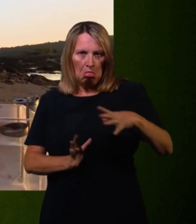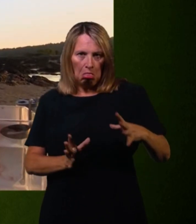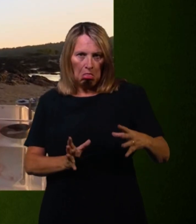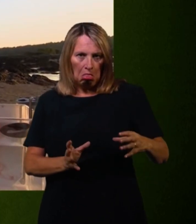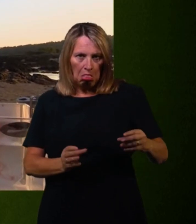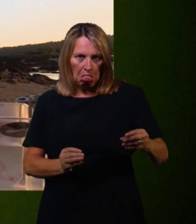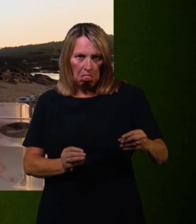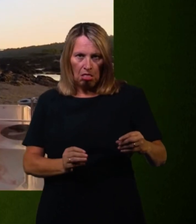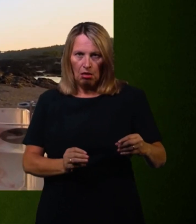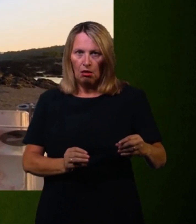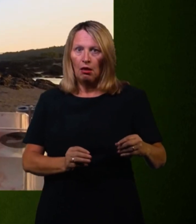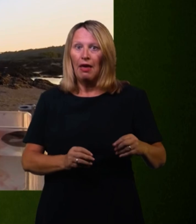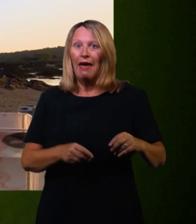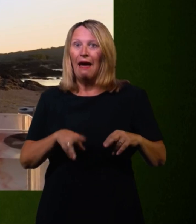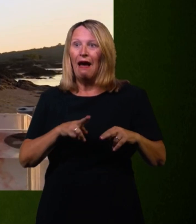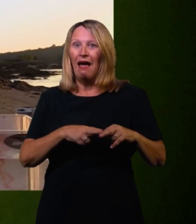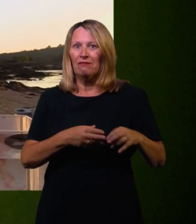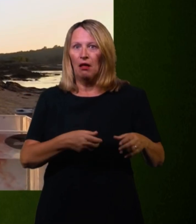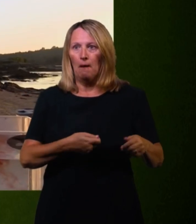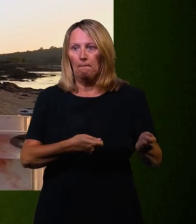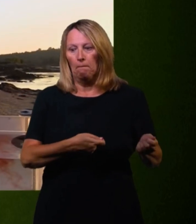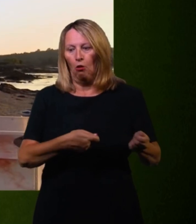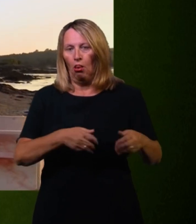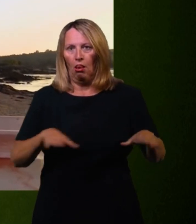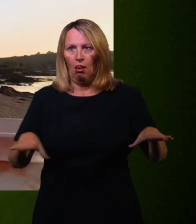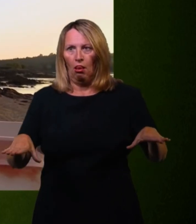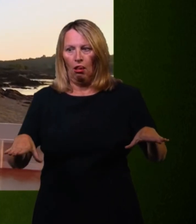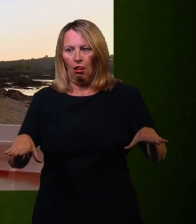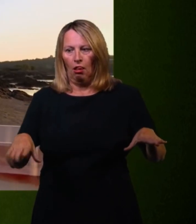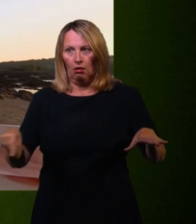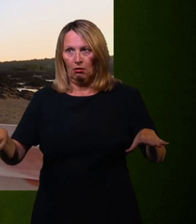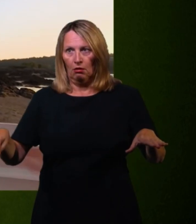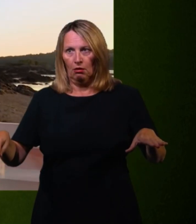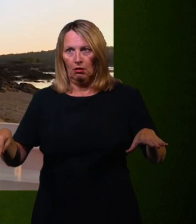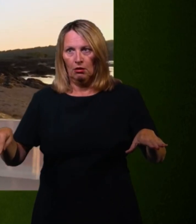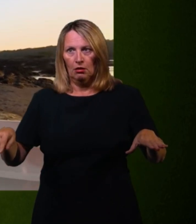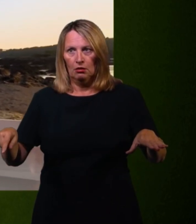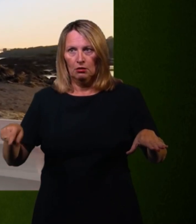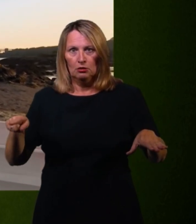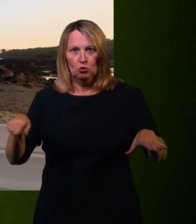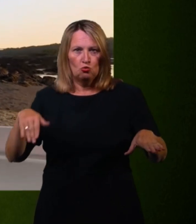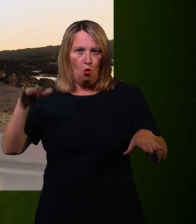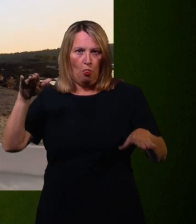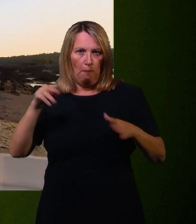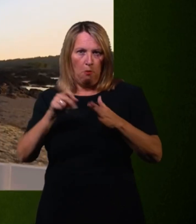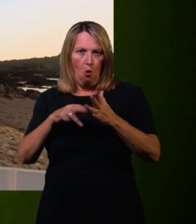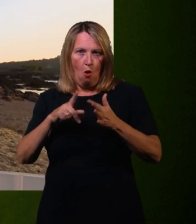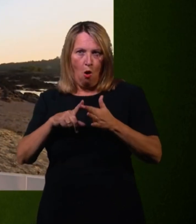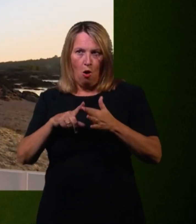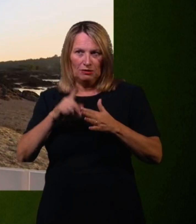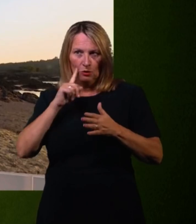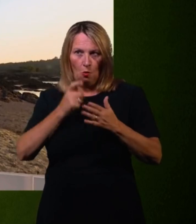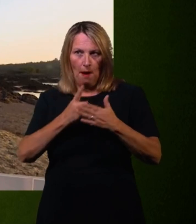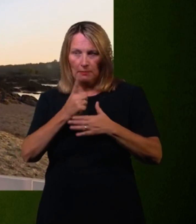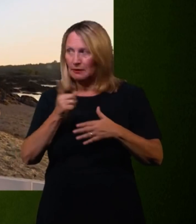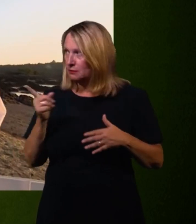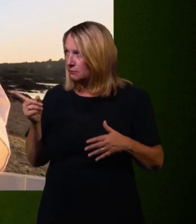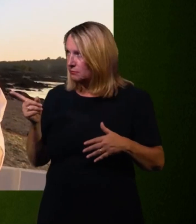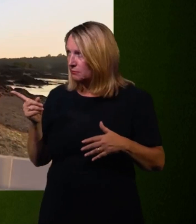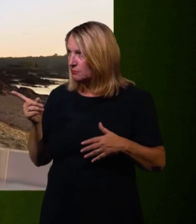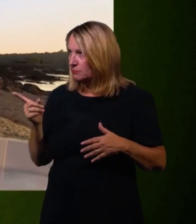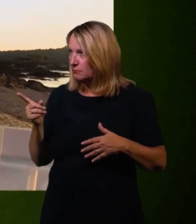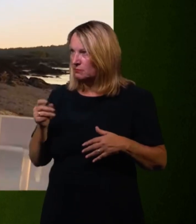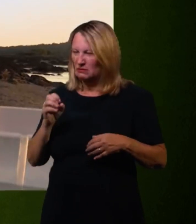it's starting to be pulled towards the North Pole. Why is that? Well, let's take a look what happens at the North Pole. Now, what we have is a whole bunch